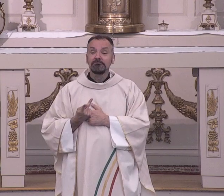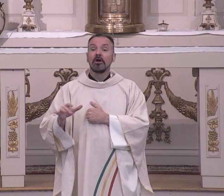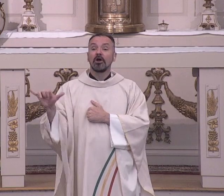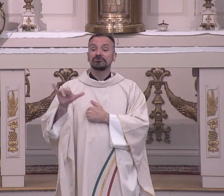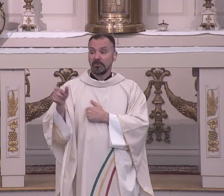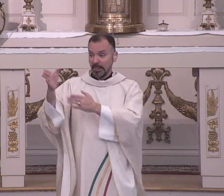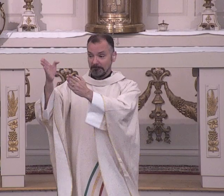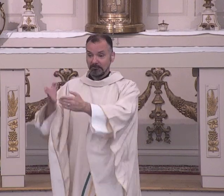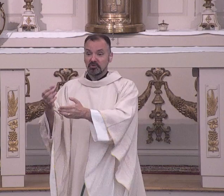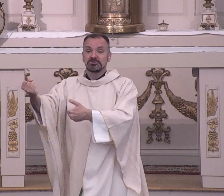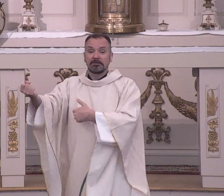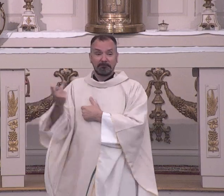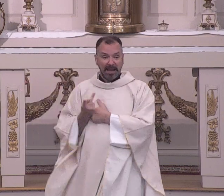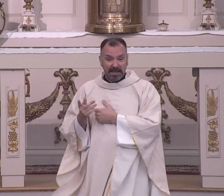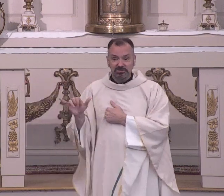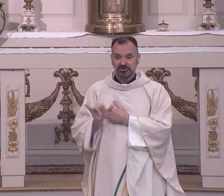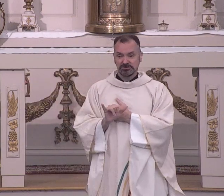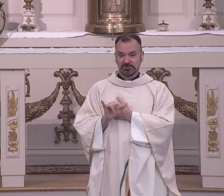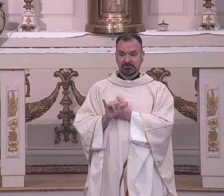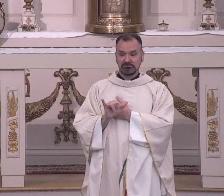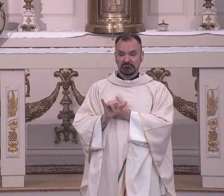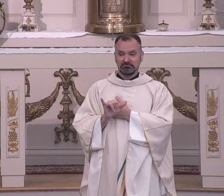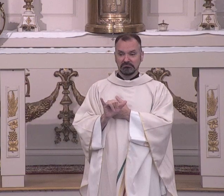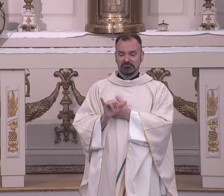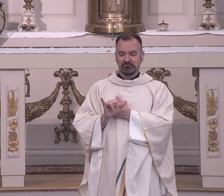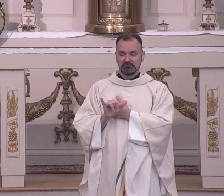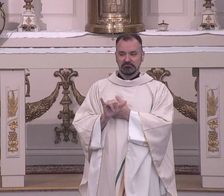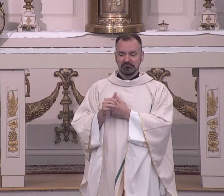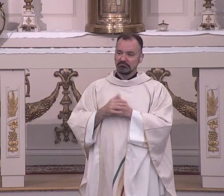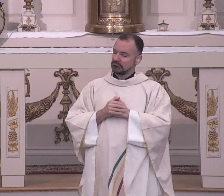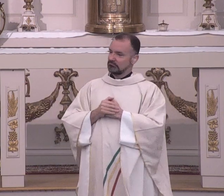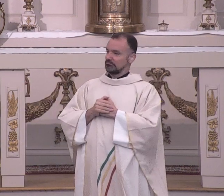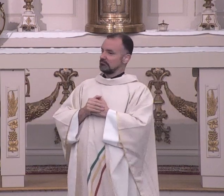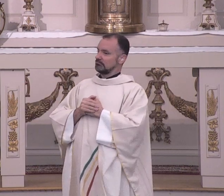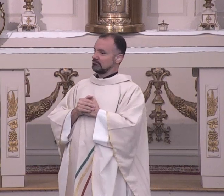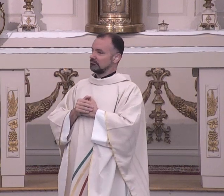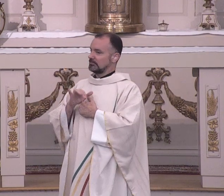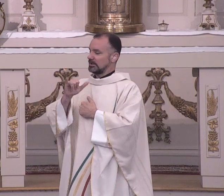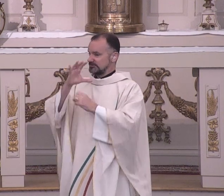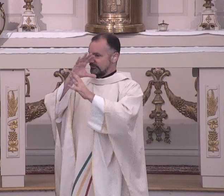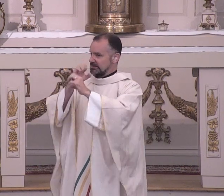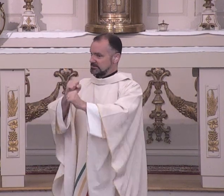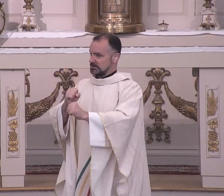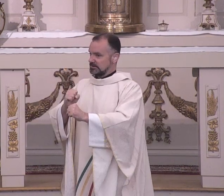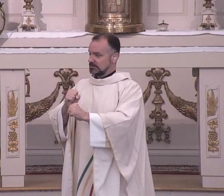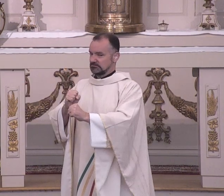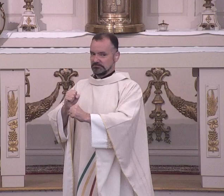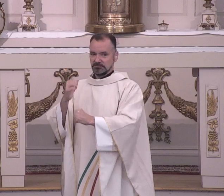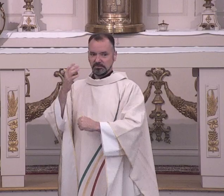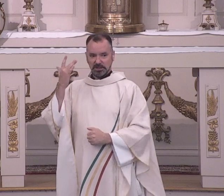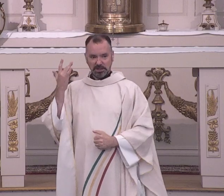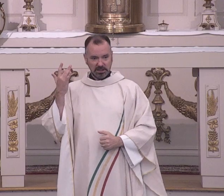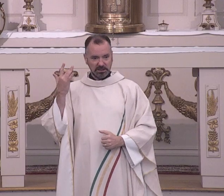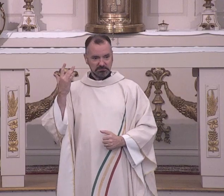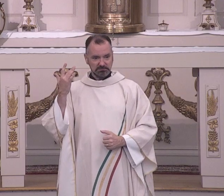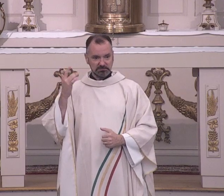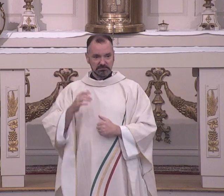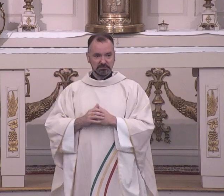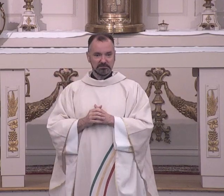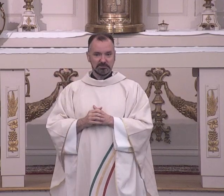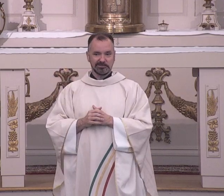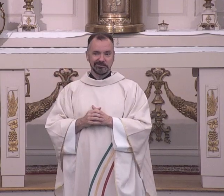until what happened is the book came back along with that person. It's